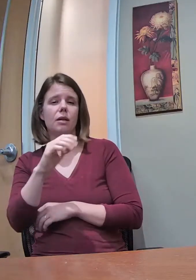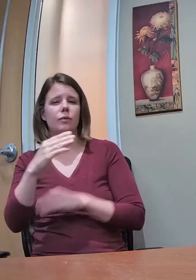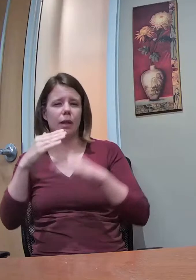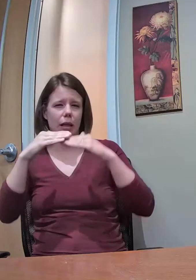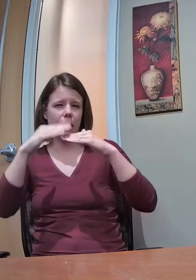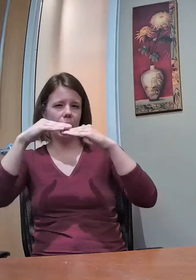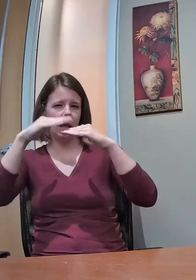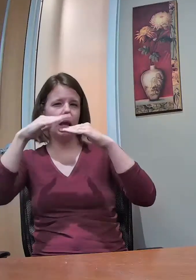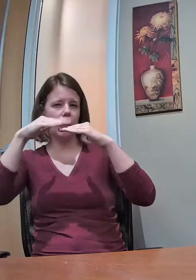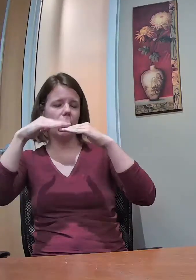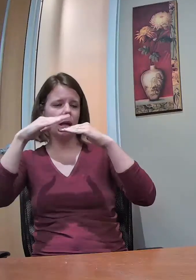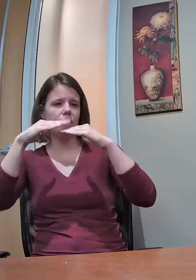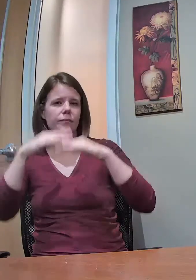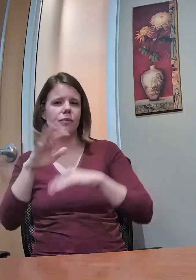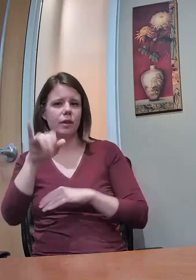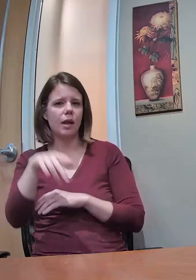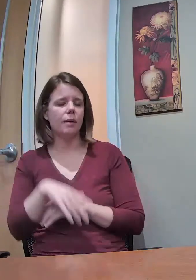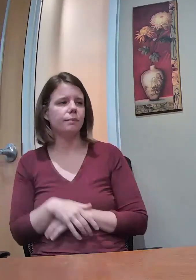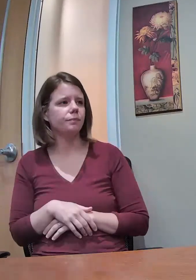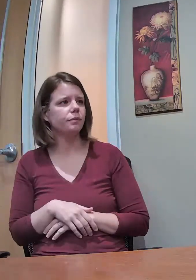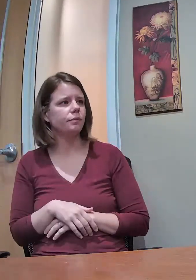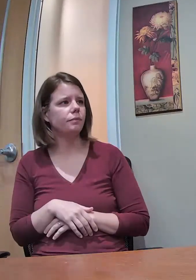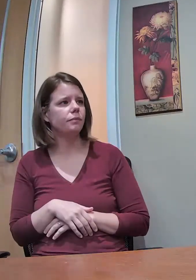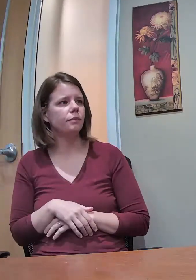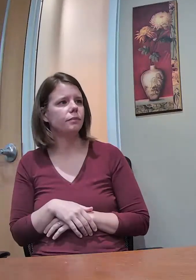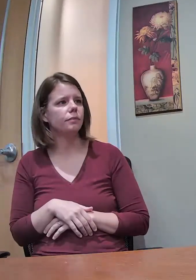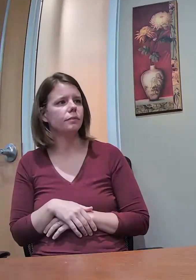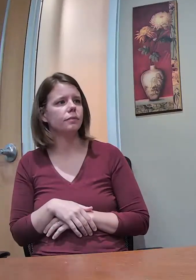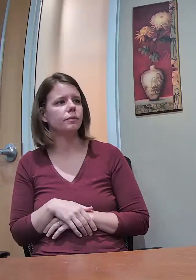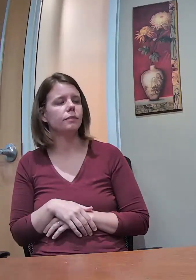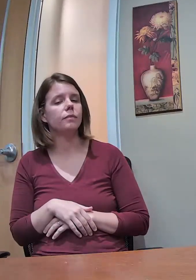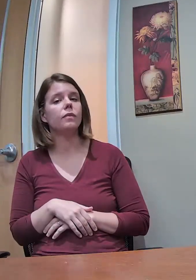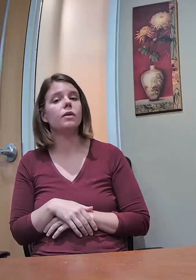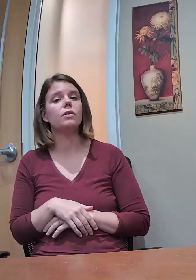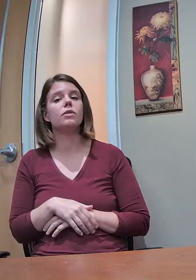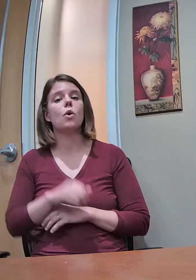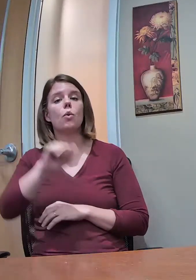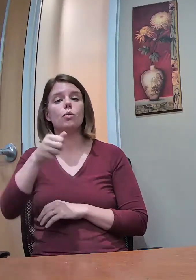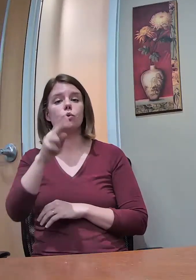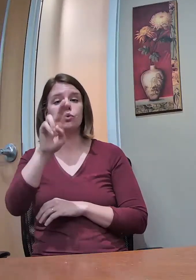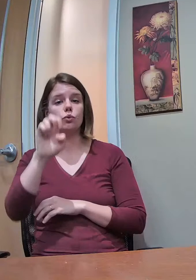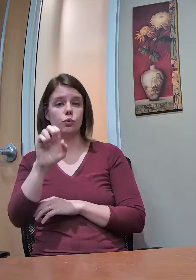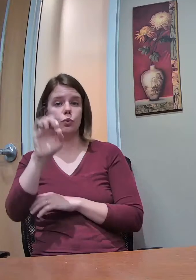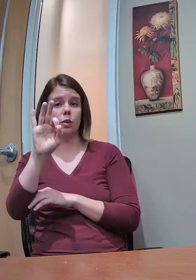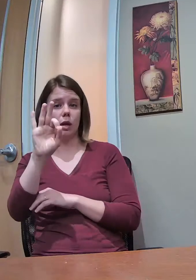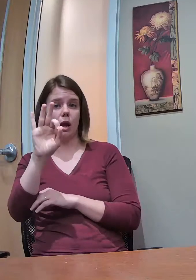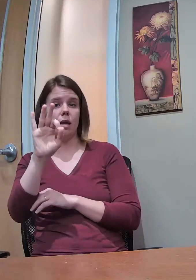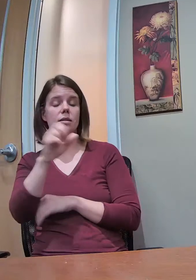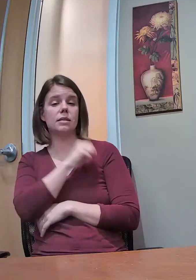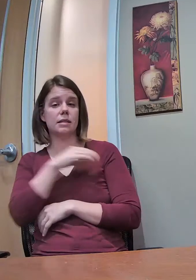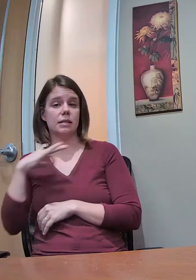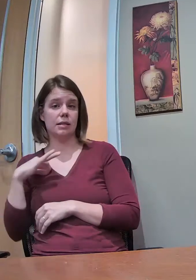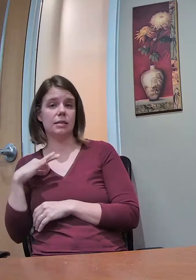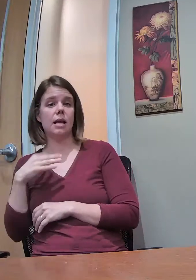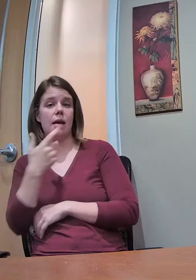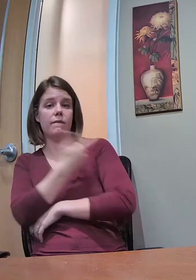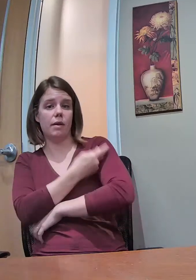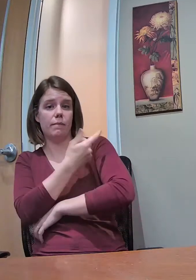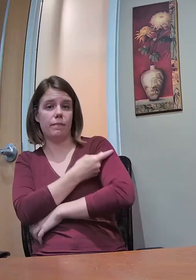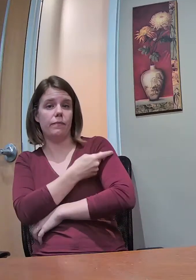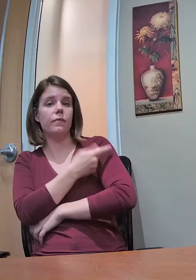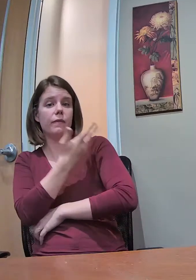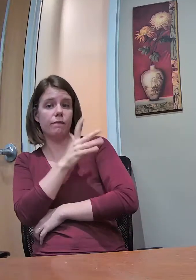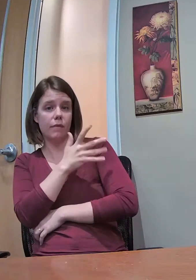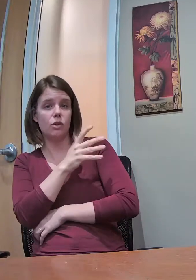the current resident immunization rate exceeds the minimum requirement, and the current staff immunization is